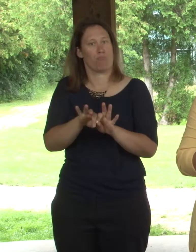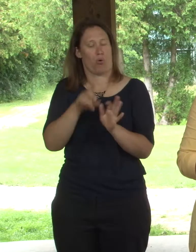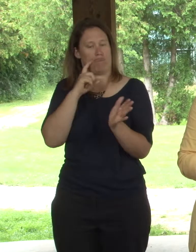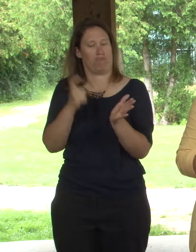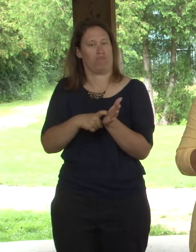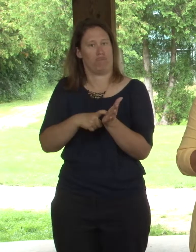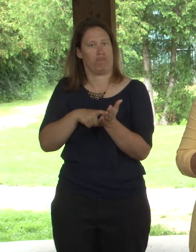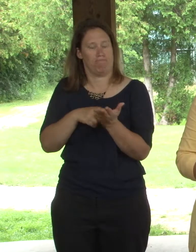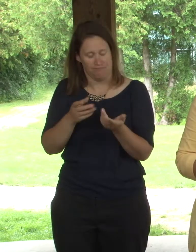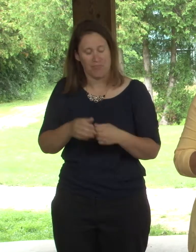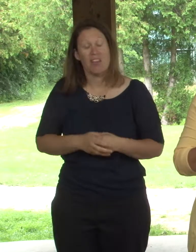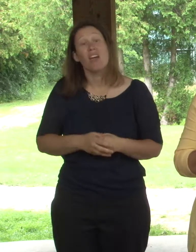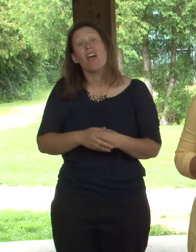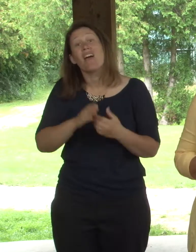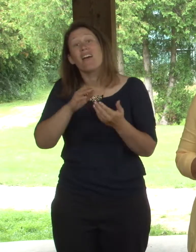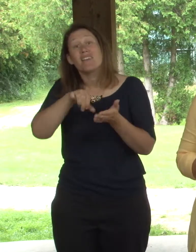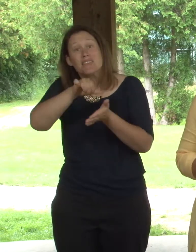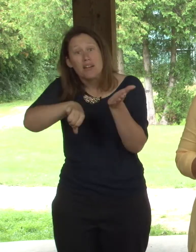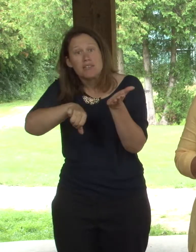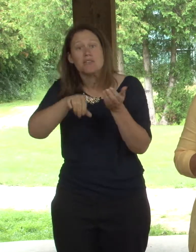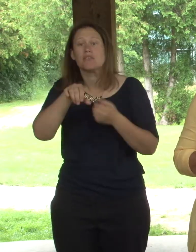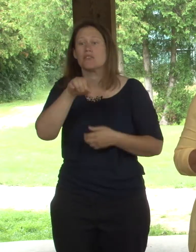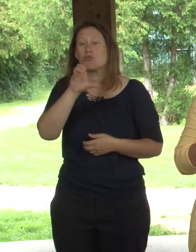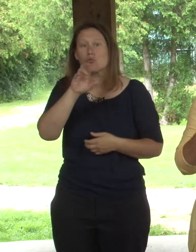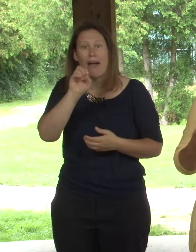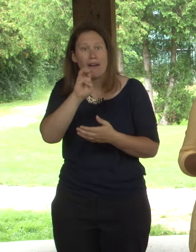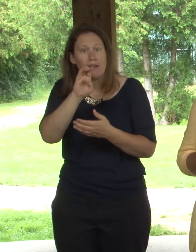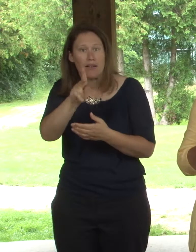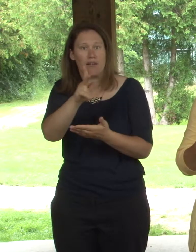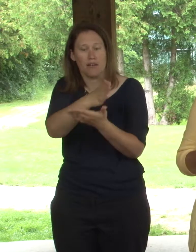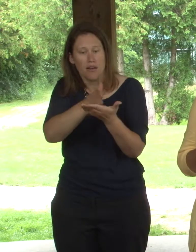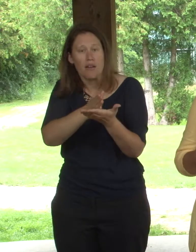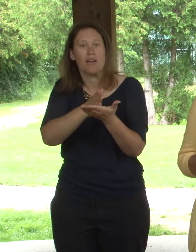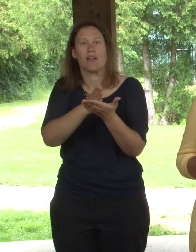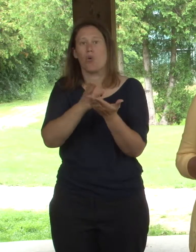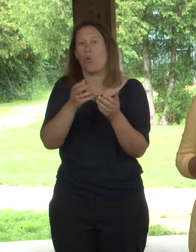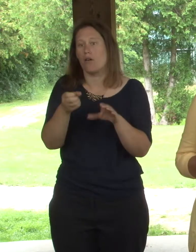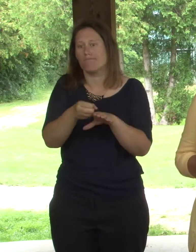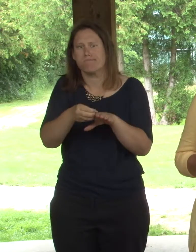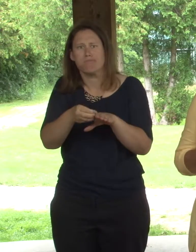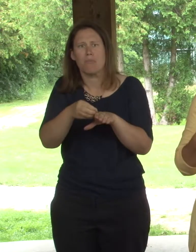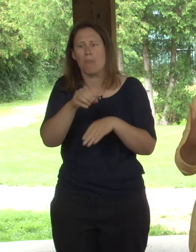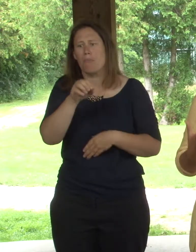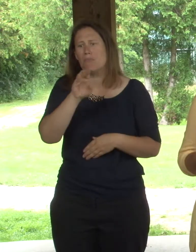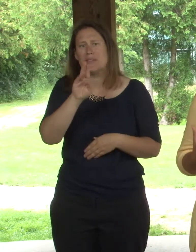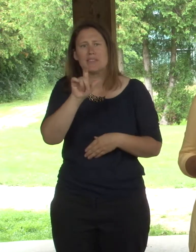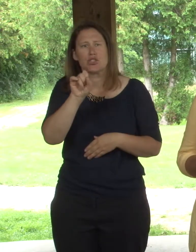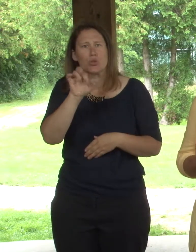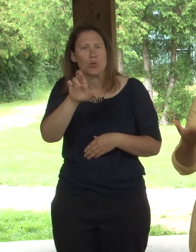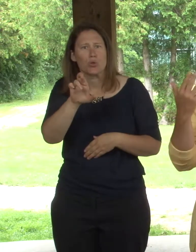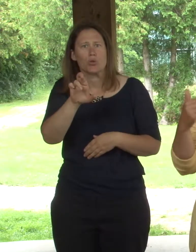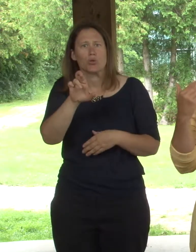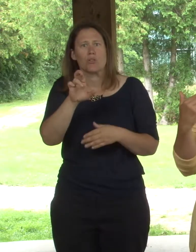there shouldn't be cuts, there shouldn't be cracks, there shouldn't be blisters. There shouldn't be sores and unusual markings. And as we start to